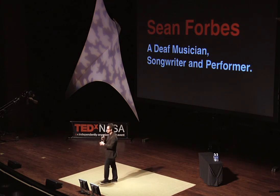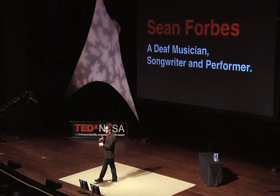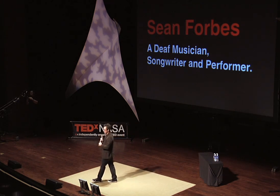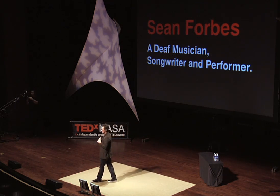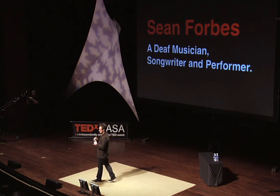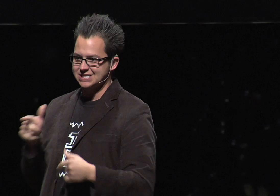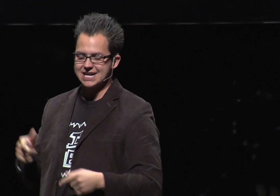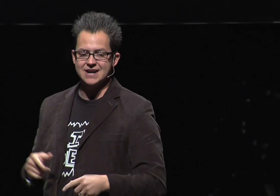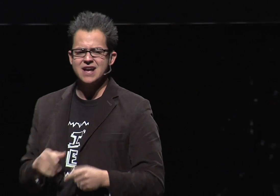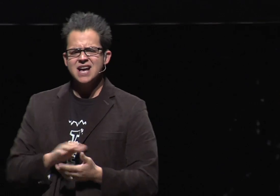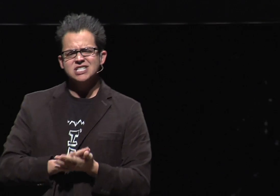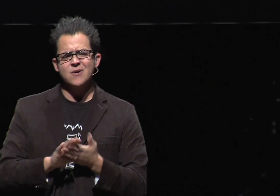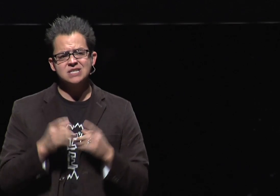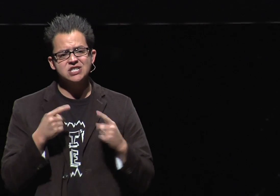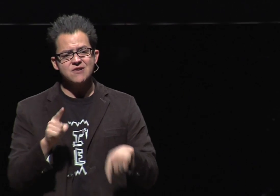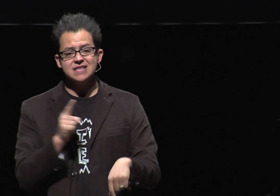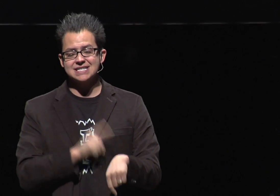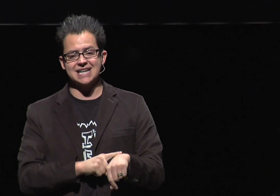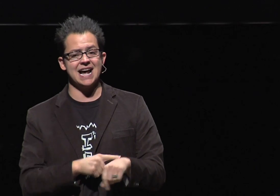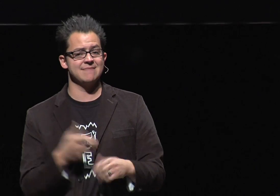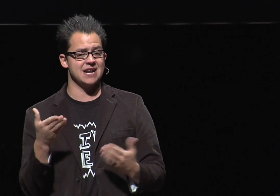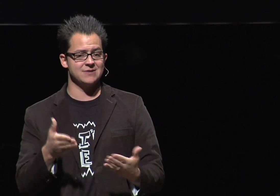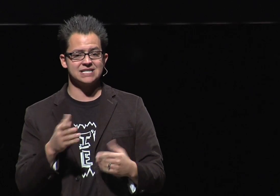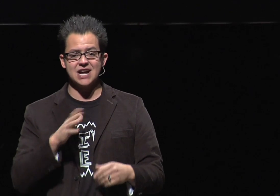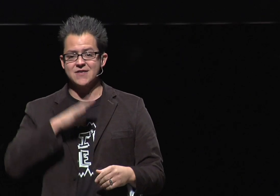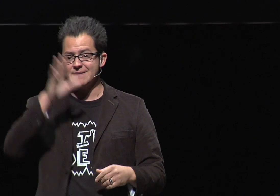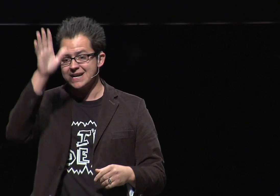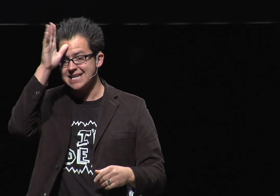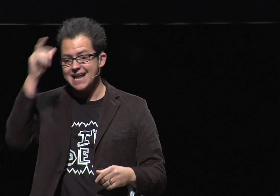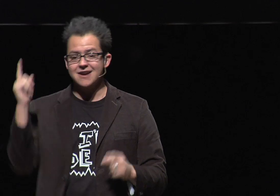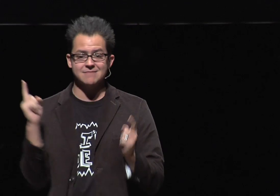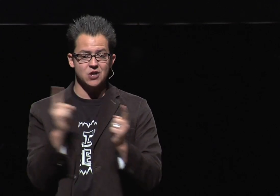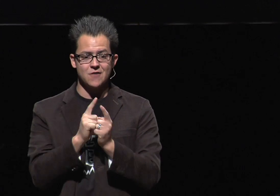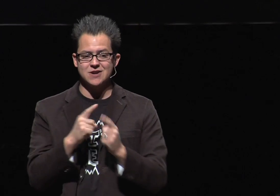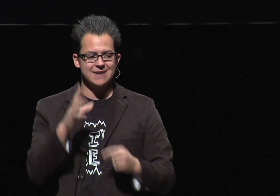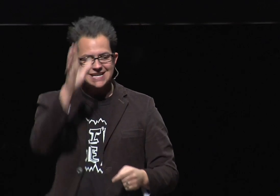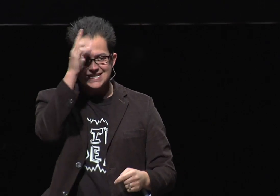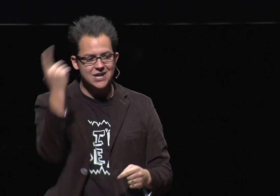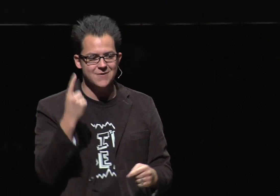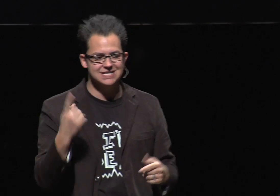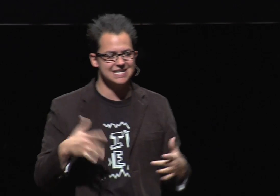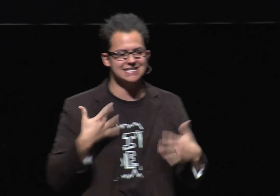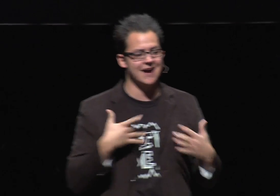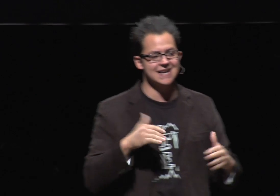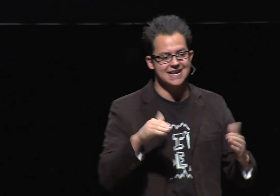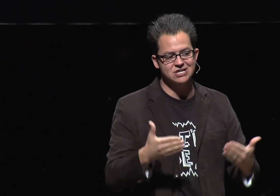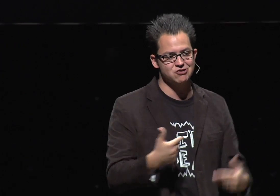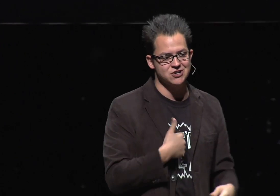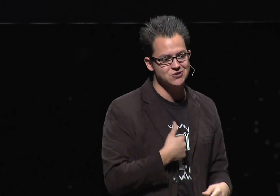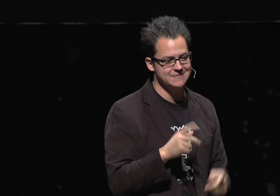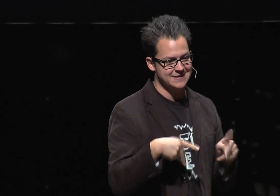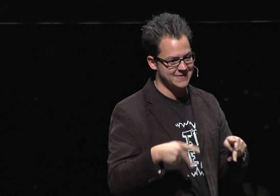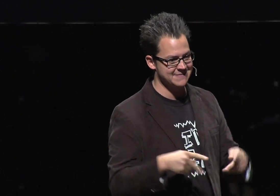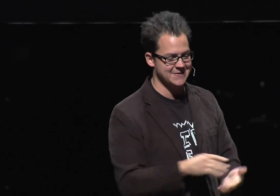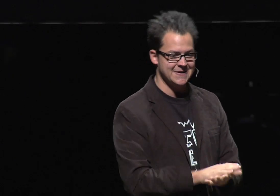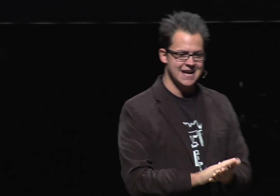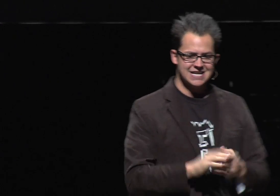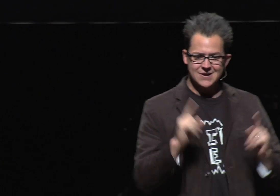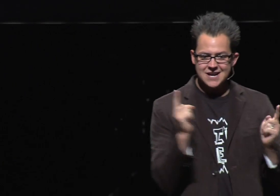music awards there. So it was during this time that I was there that my dad comes over, and my dad's always excited to introduce me to people. So he comes